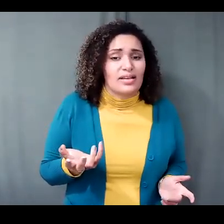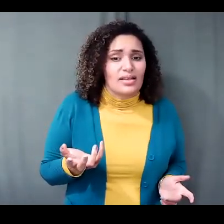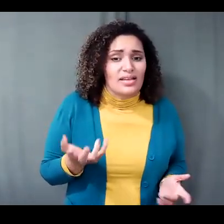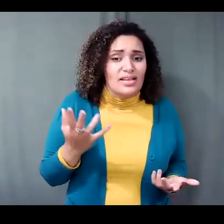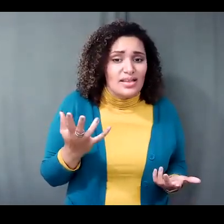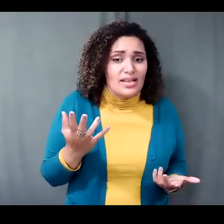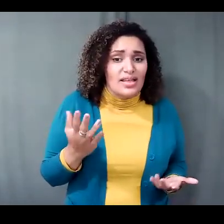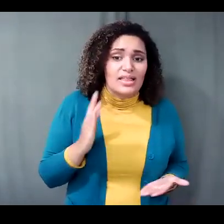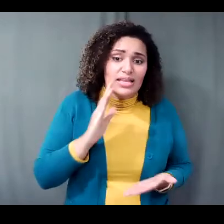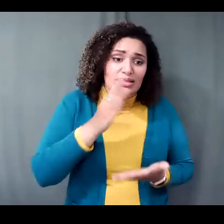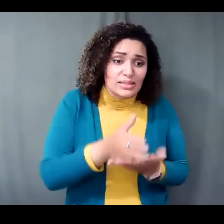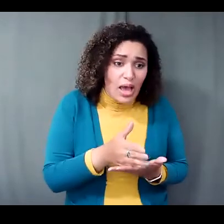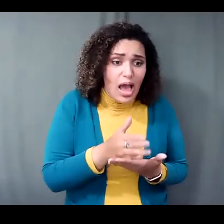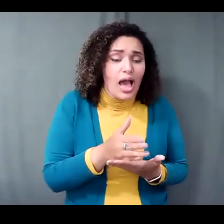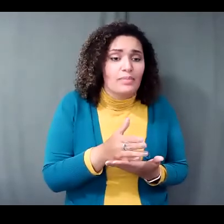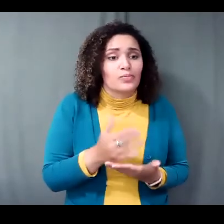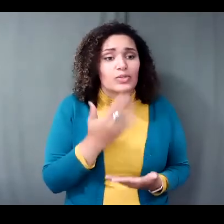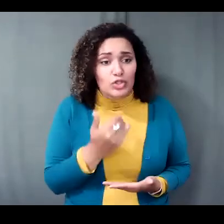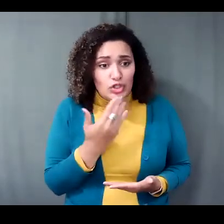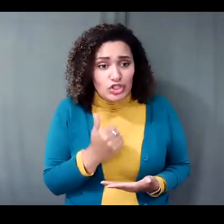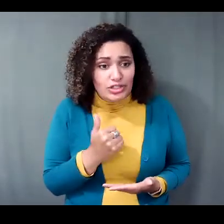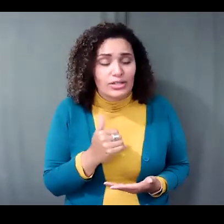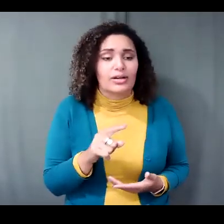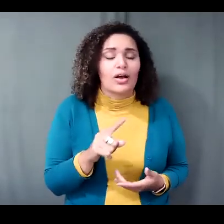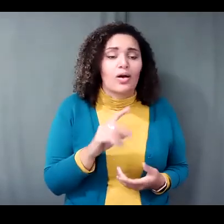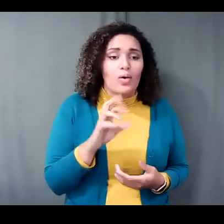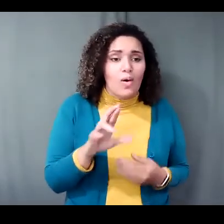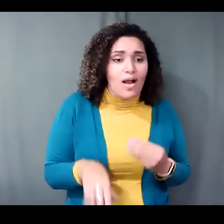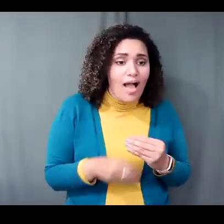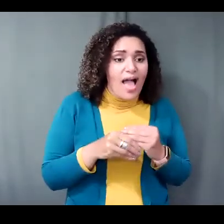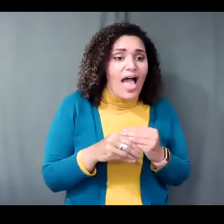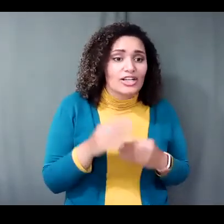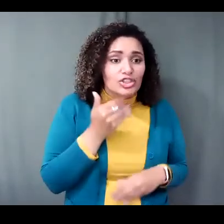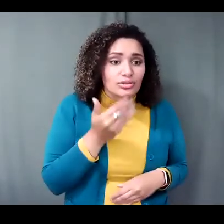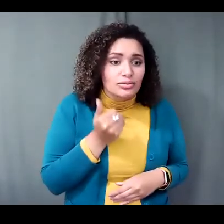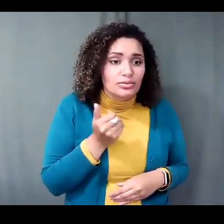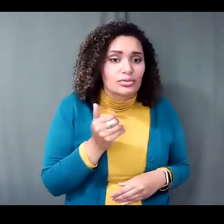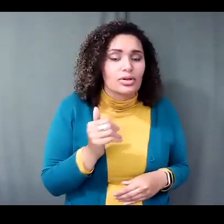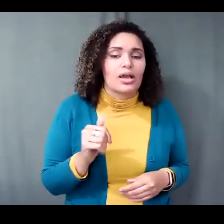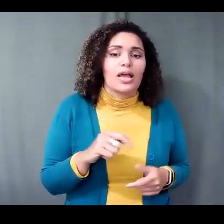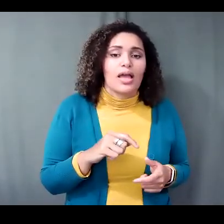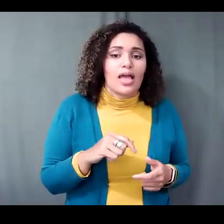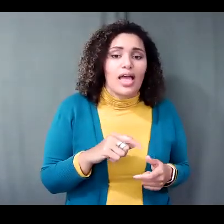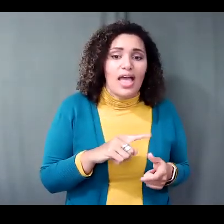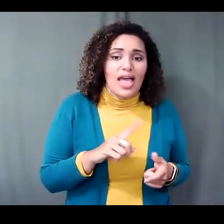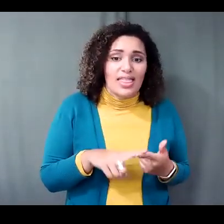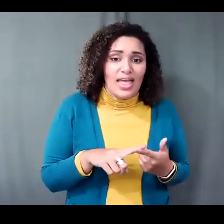either stop it with some residual sugar in it or they add some sugar to it. And then they add enough